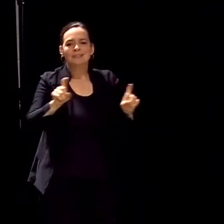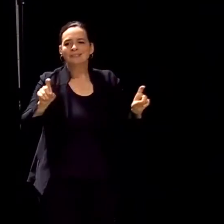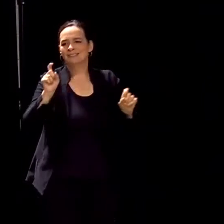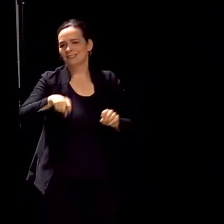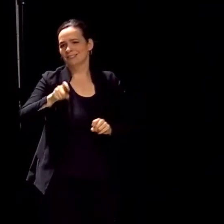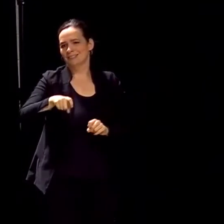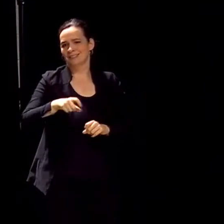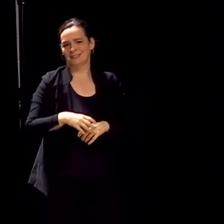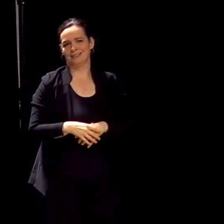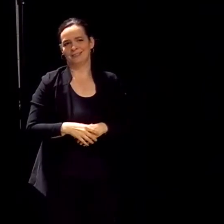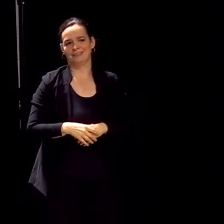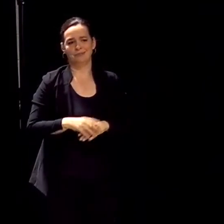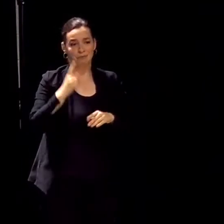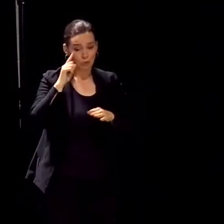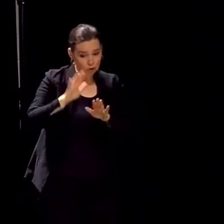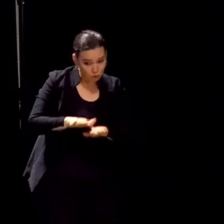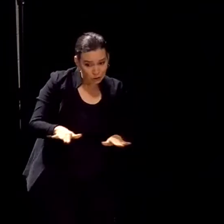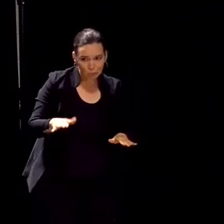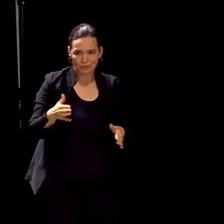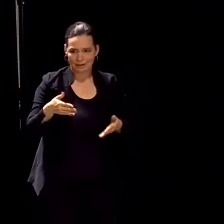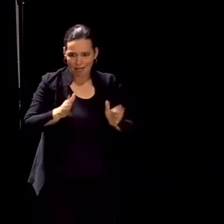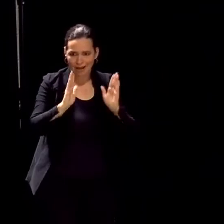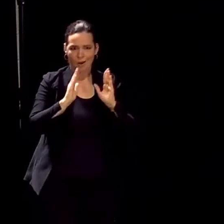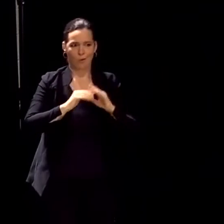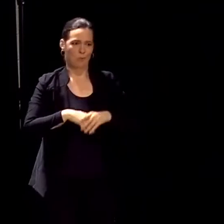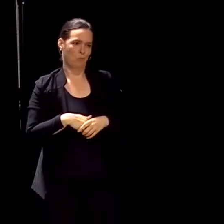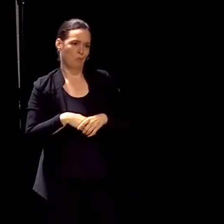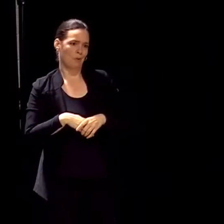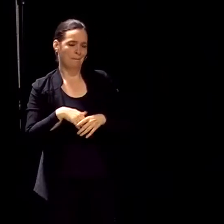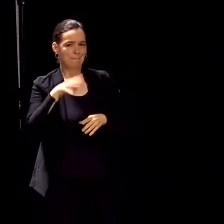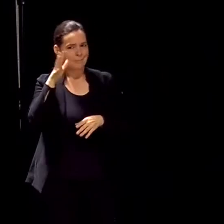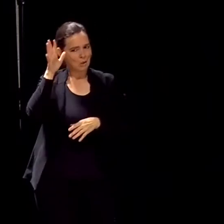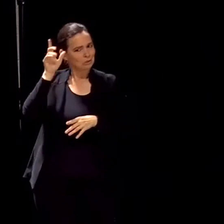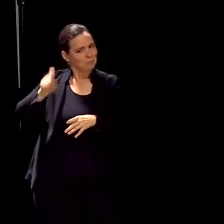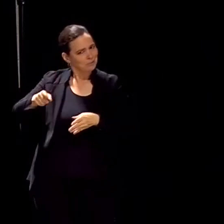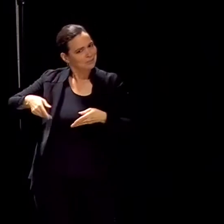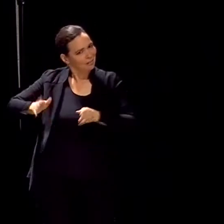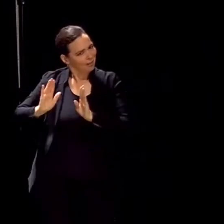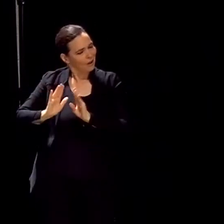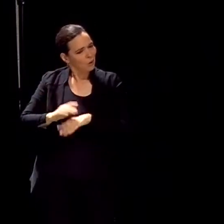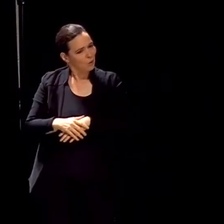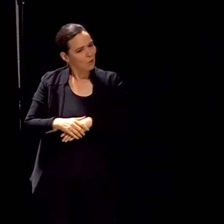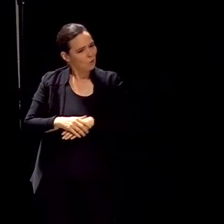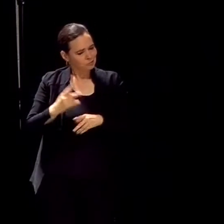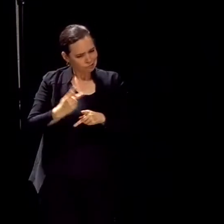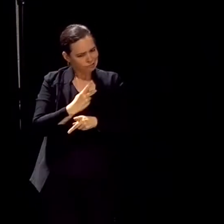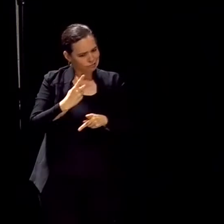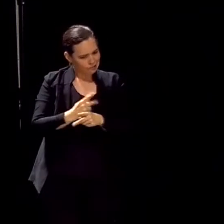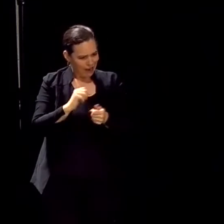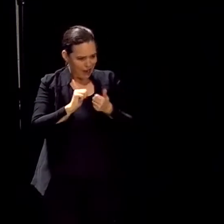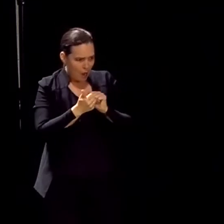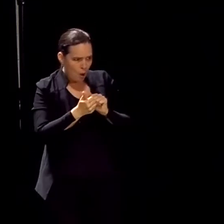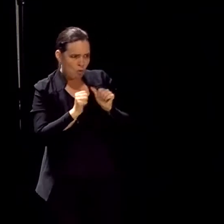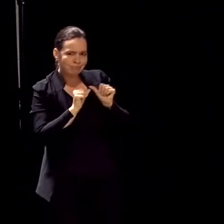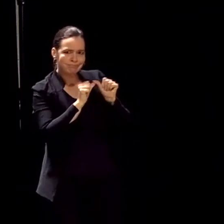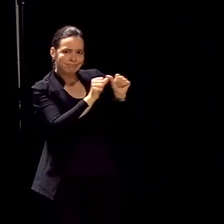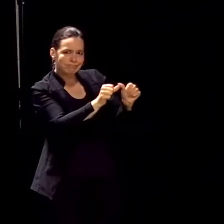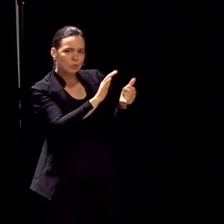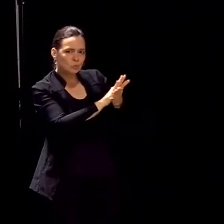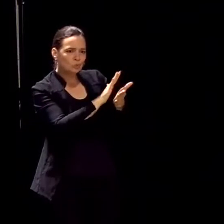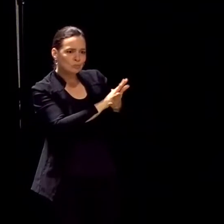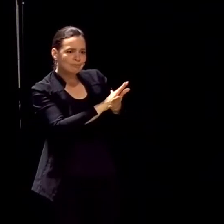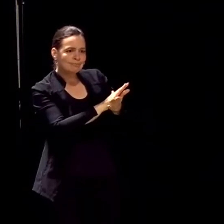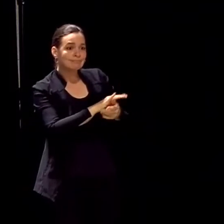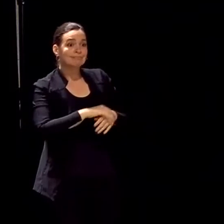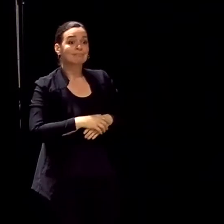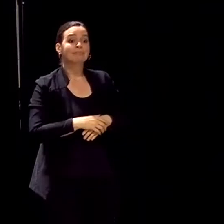And then if it's feasible, then it's game time. We figure out a way to get it done, and we get it done. If there isn't enough people willing to do the